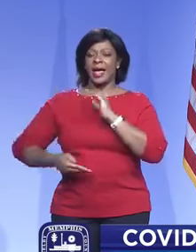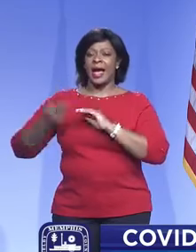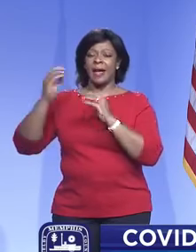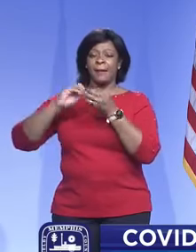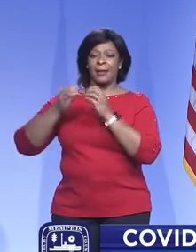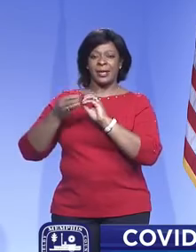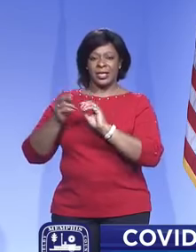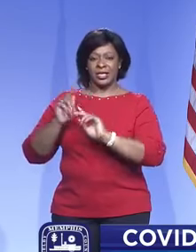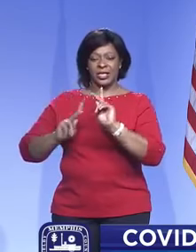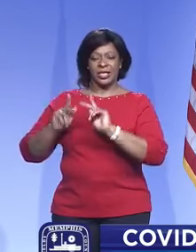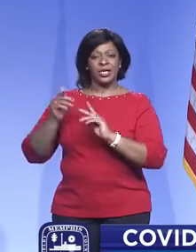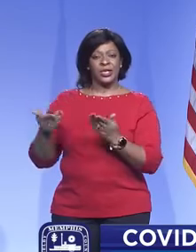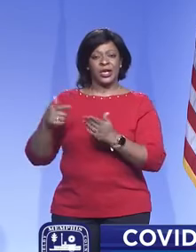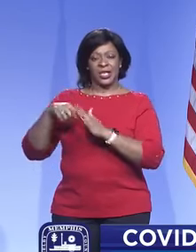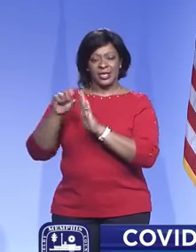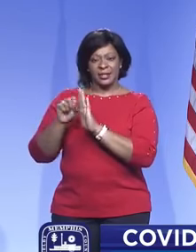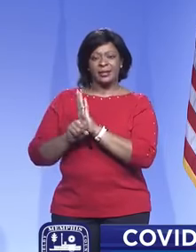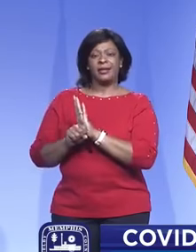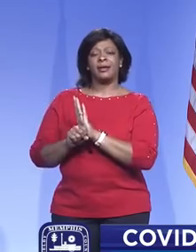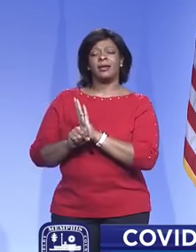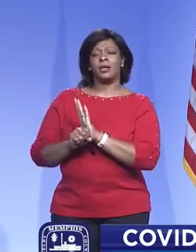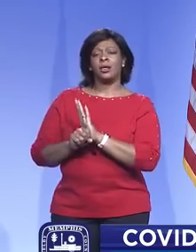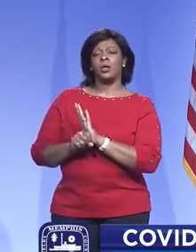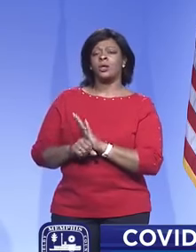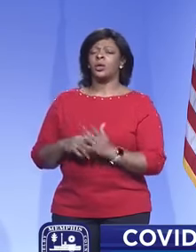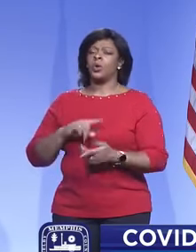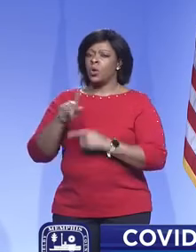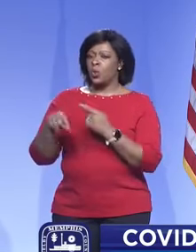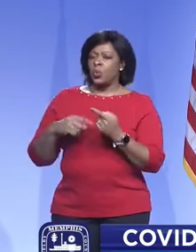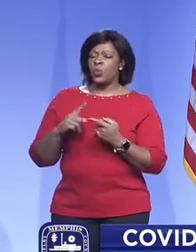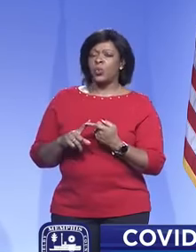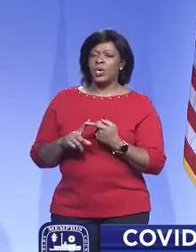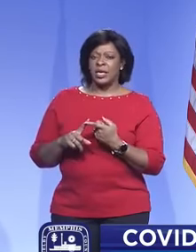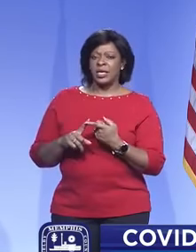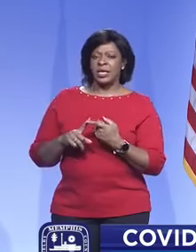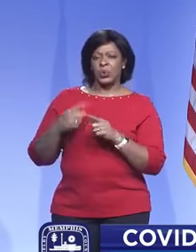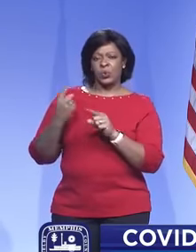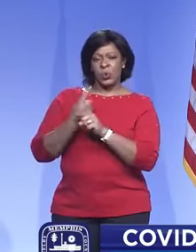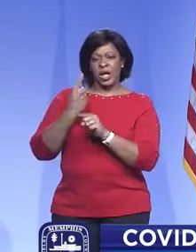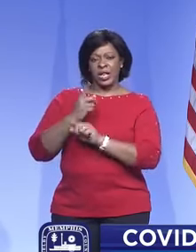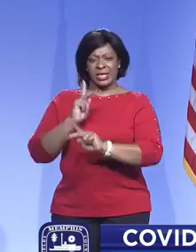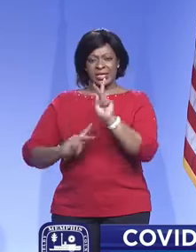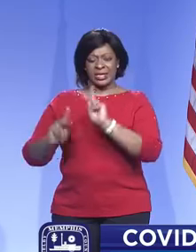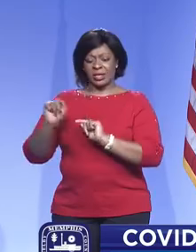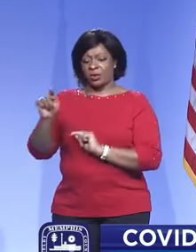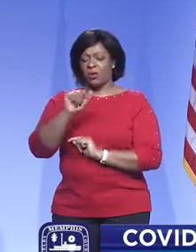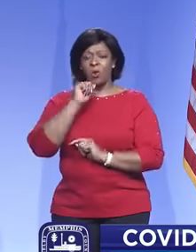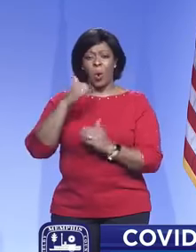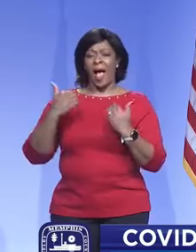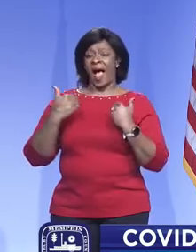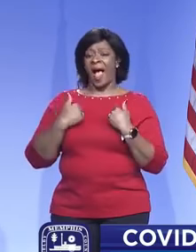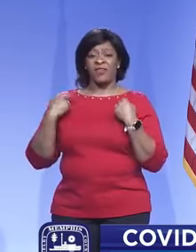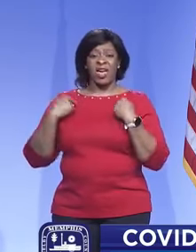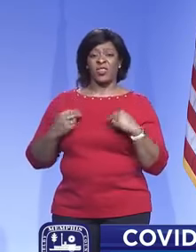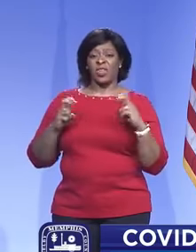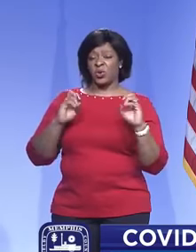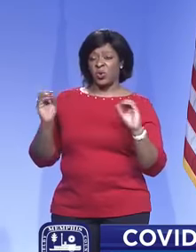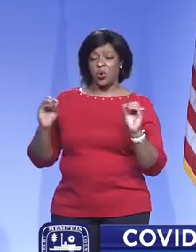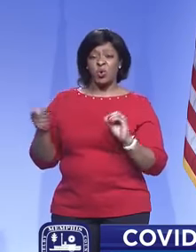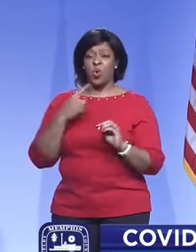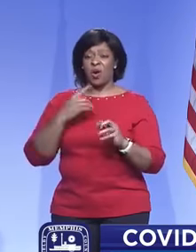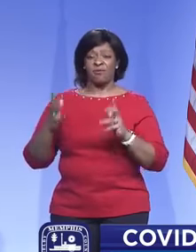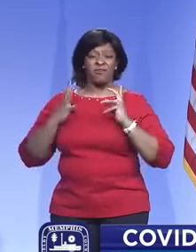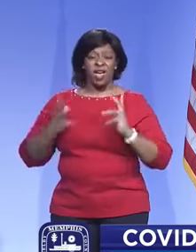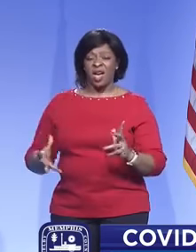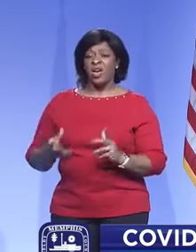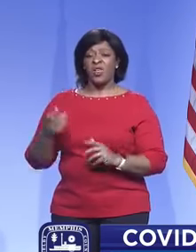population in the state? And, when would, say, regular citizens, those who don't have underlying health conditions or those who aren't